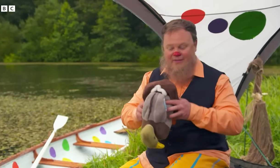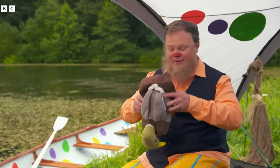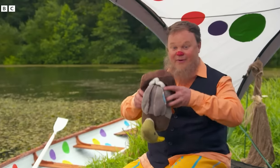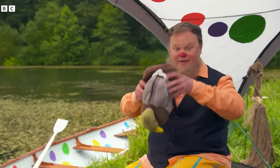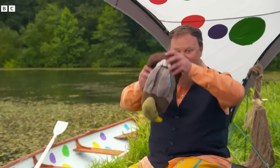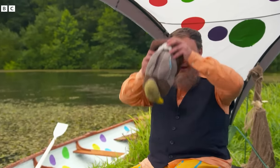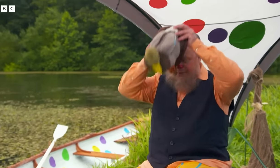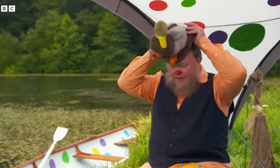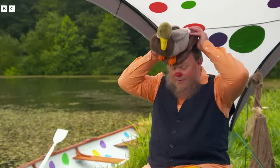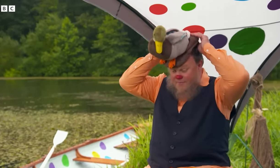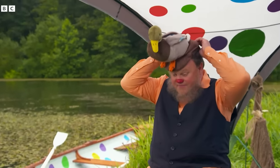either. Here we go.